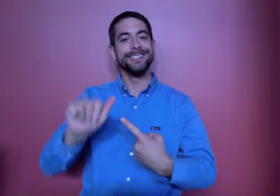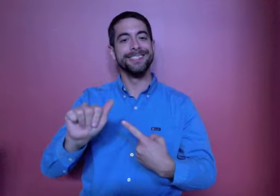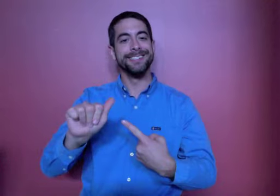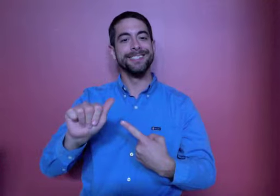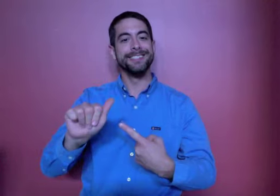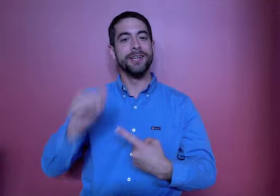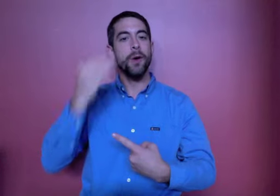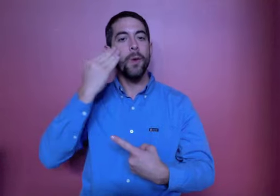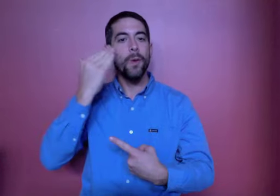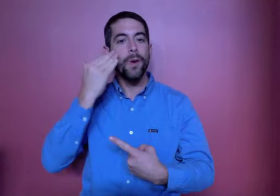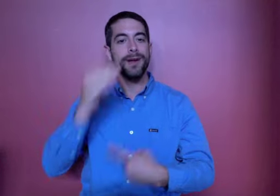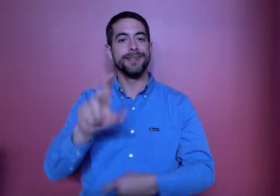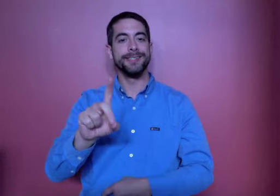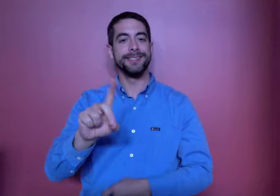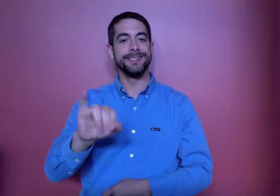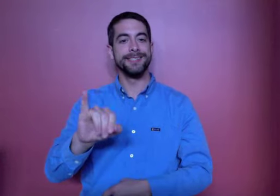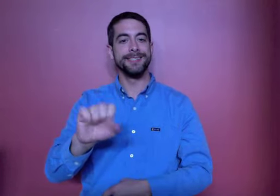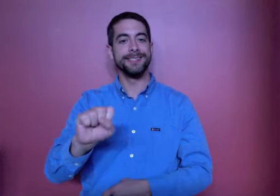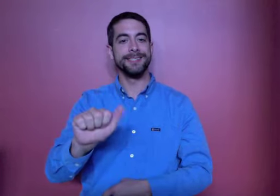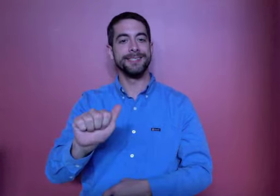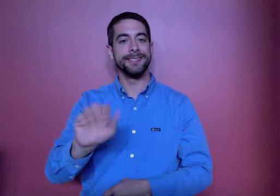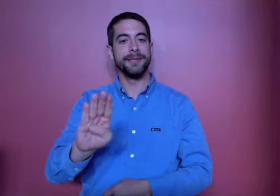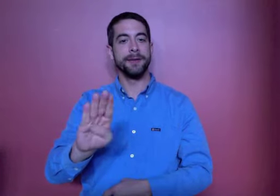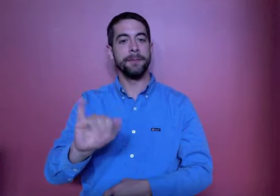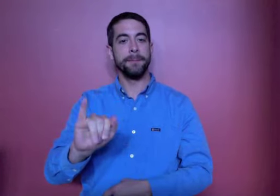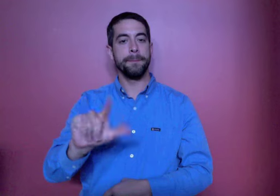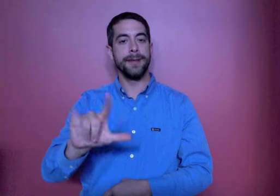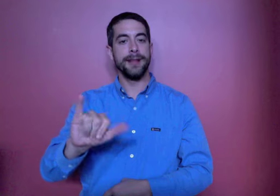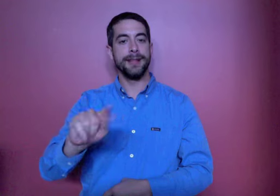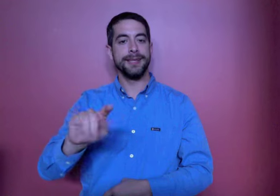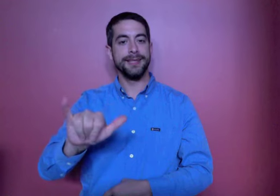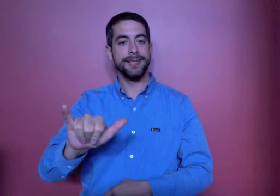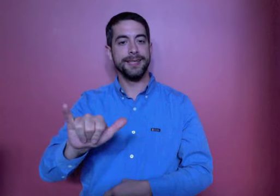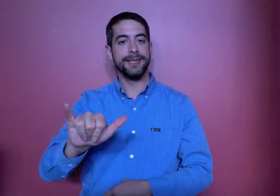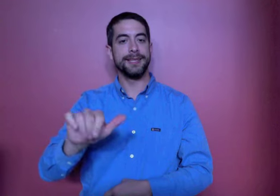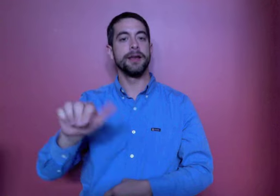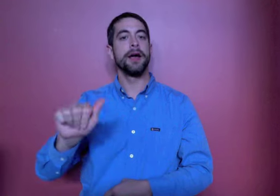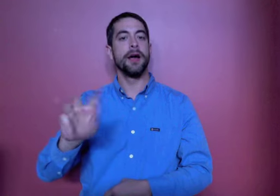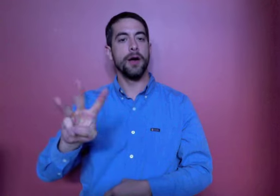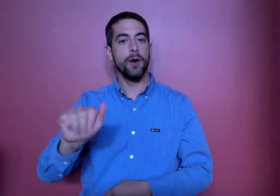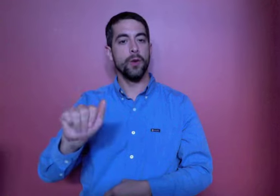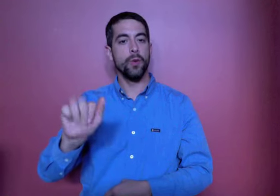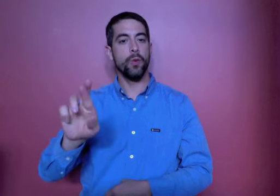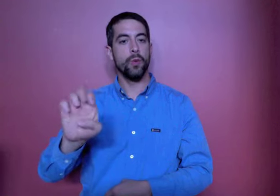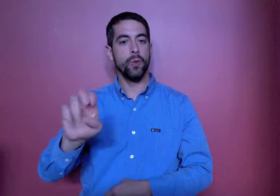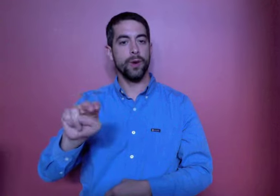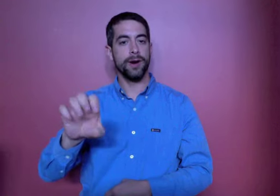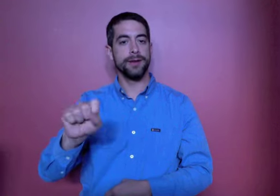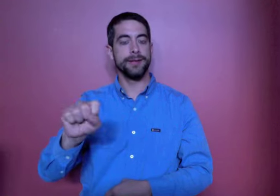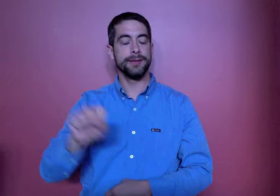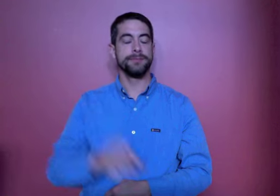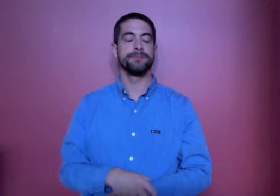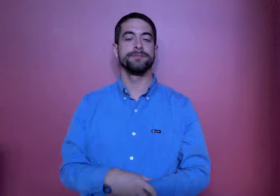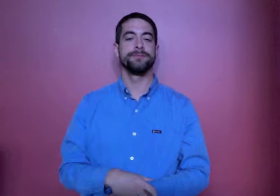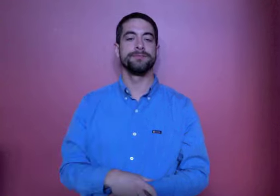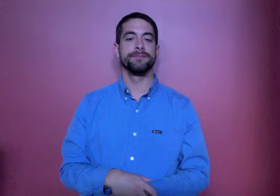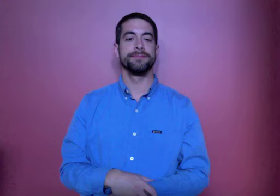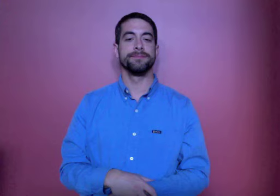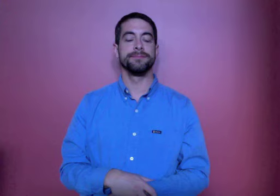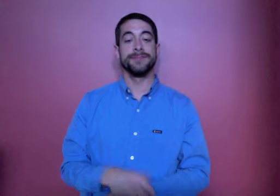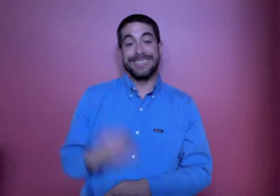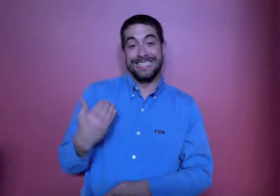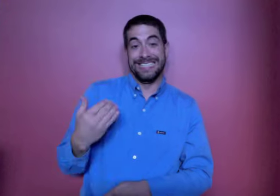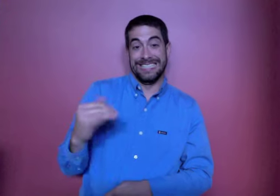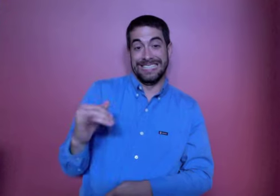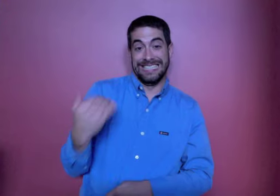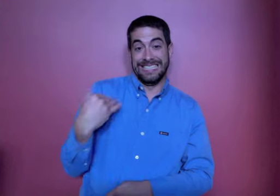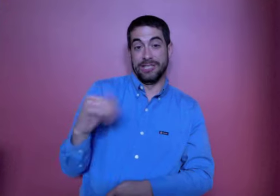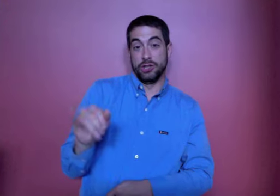on